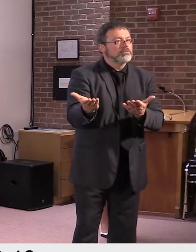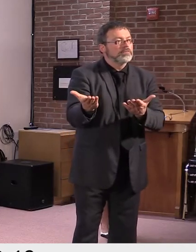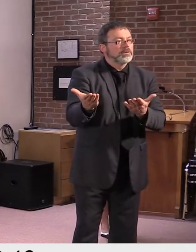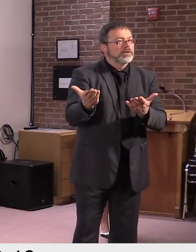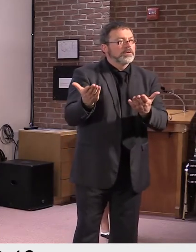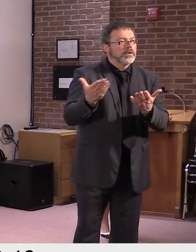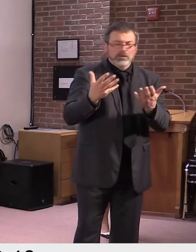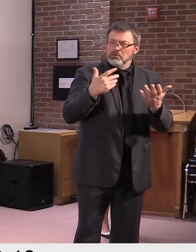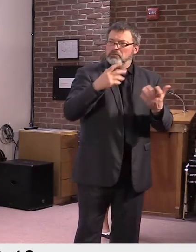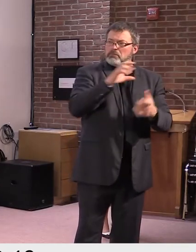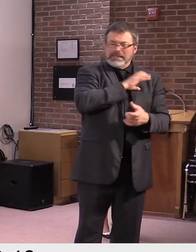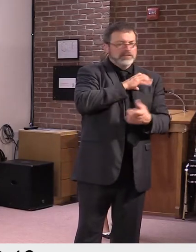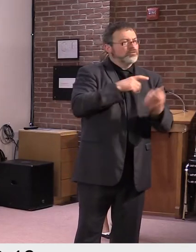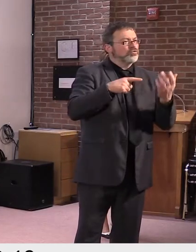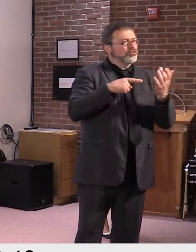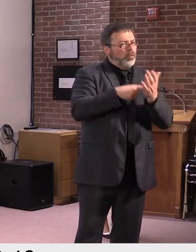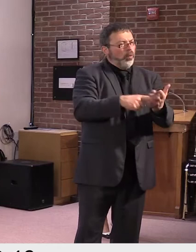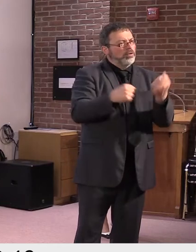are